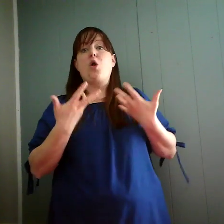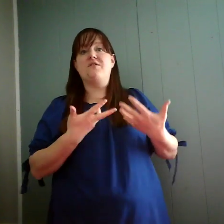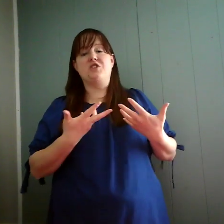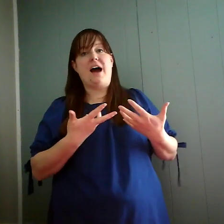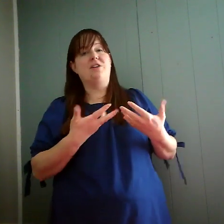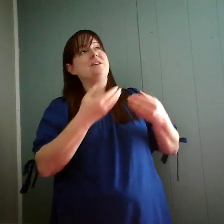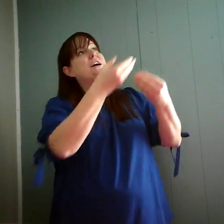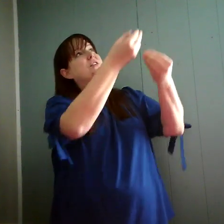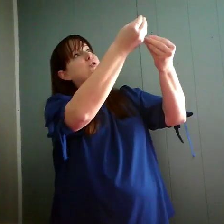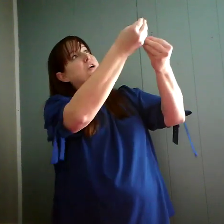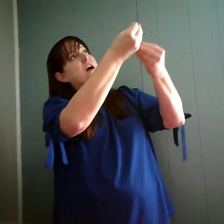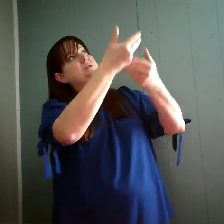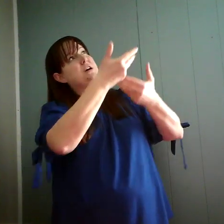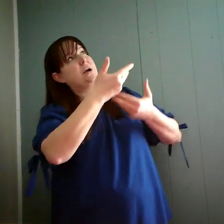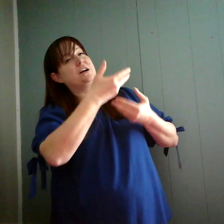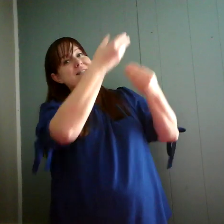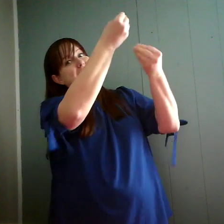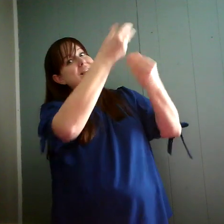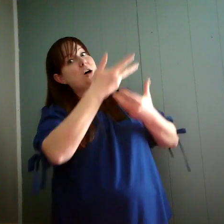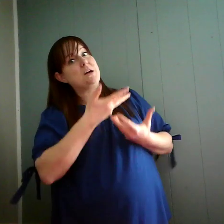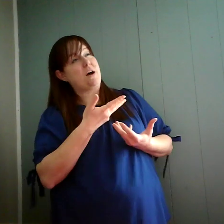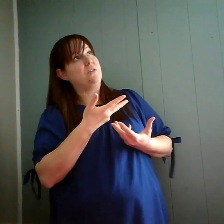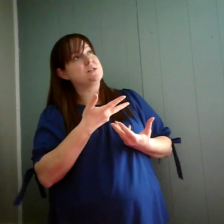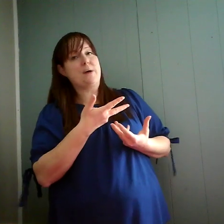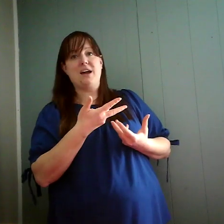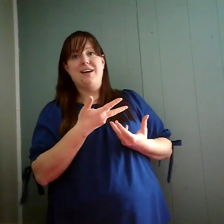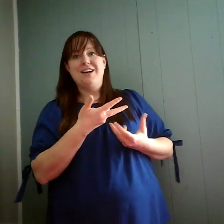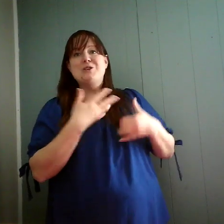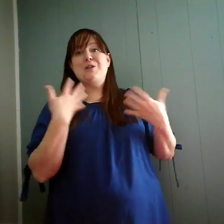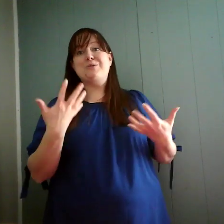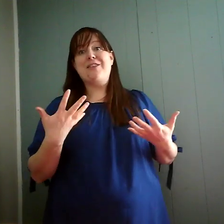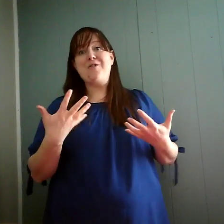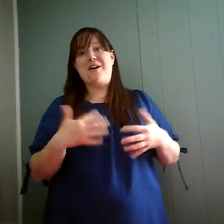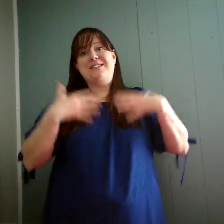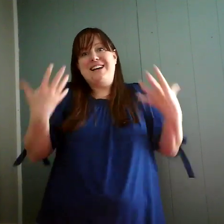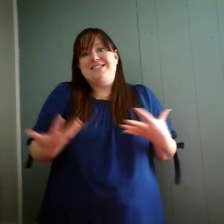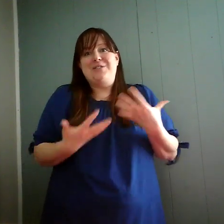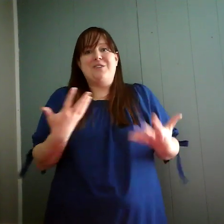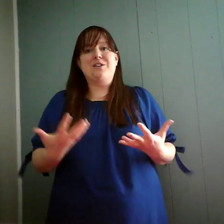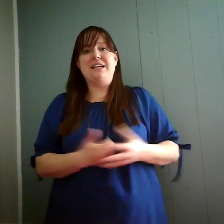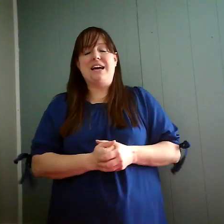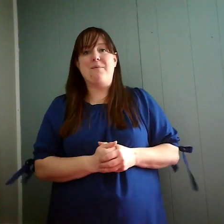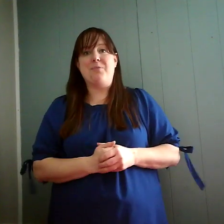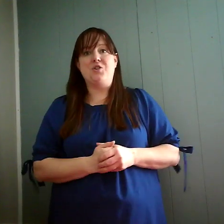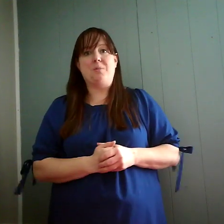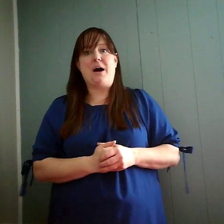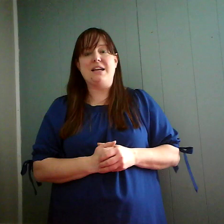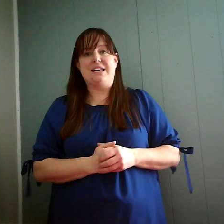of the child, that they're looking up to their parent and saying, tell me about this, right? So that's what I love about sign is you get really, your body gets